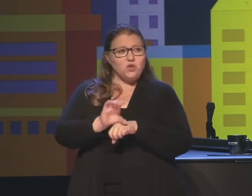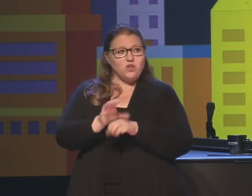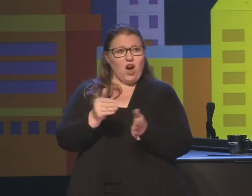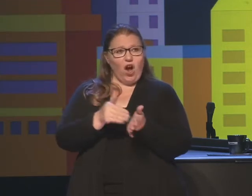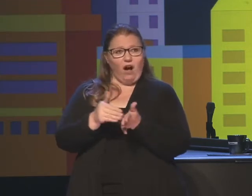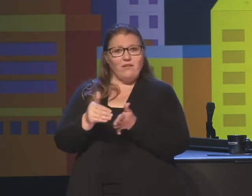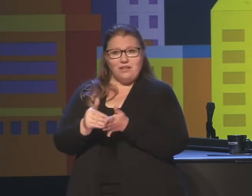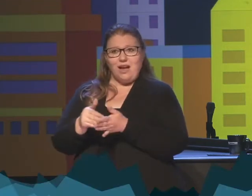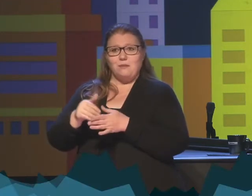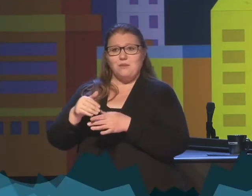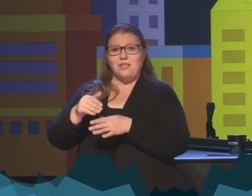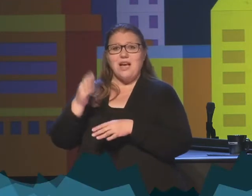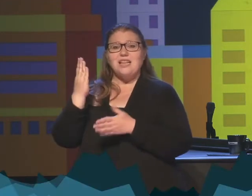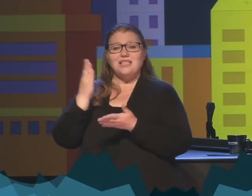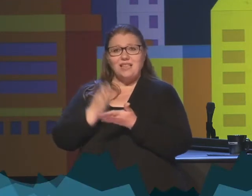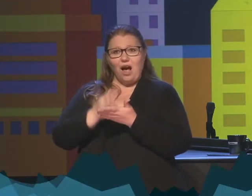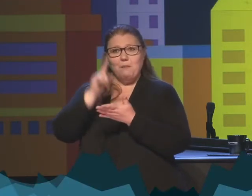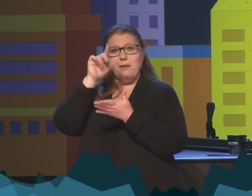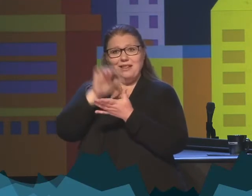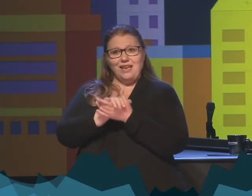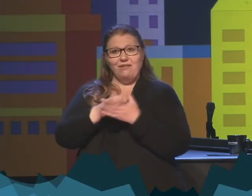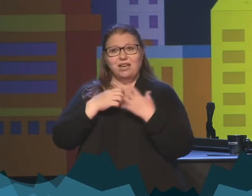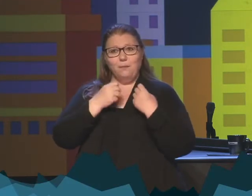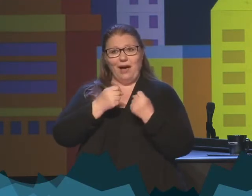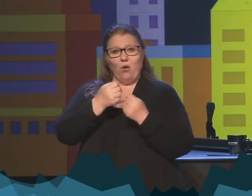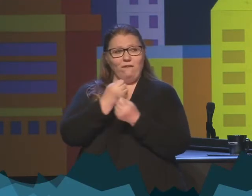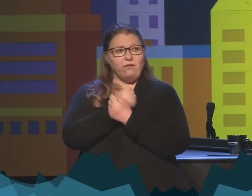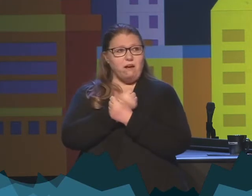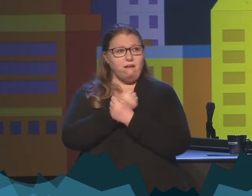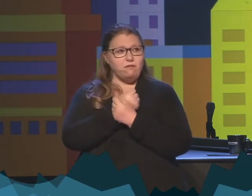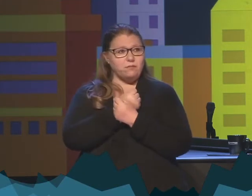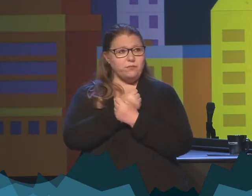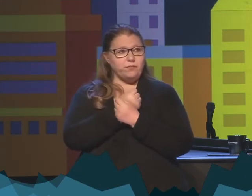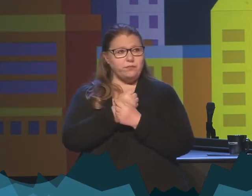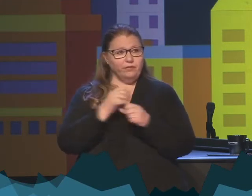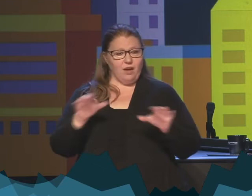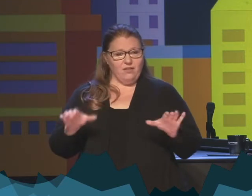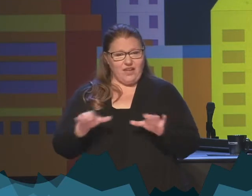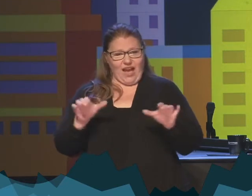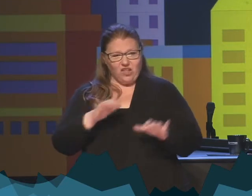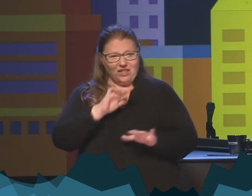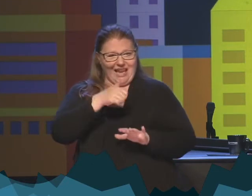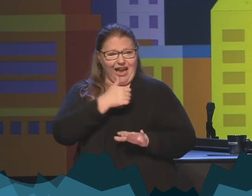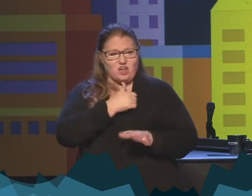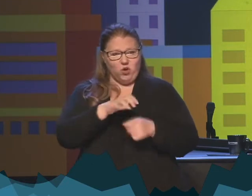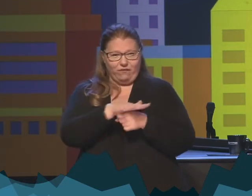quits believing in the power of love. Like the fruit, the actions, the attitudes of a